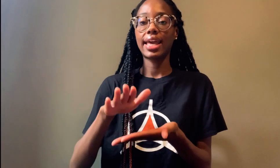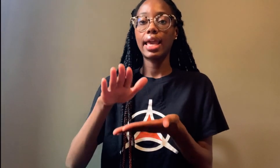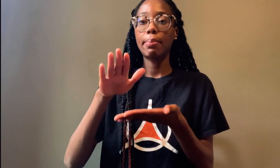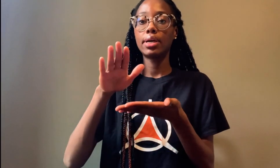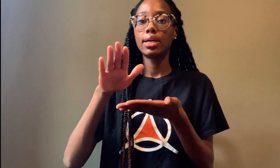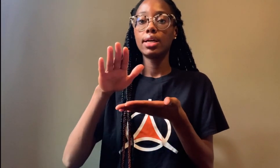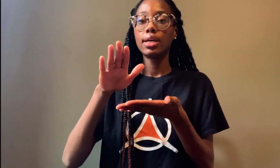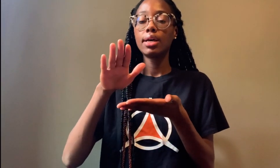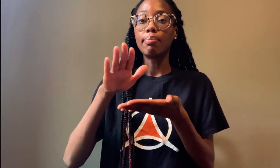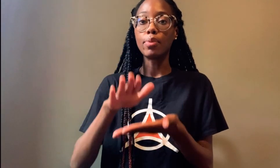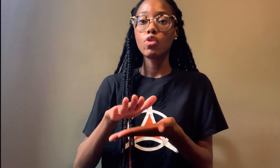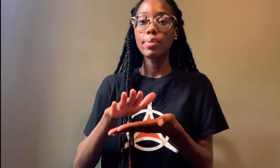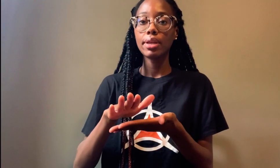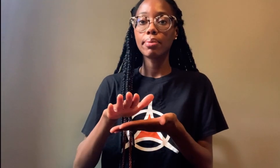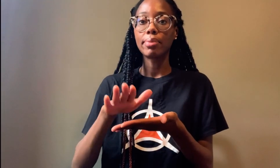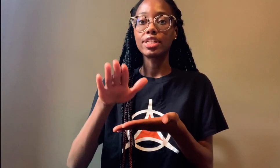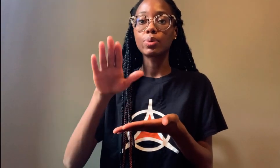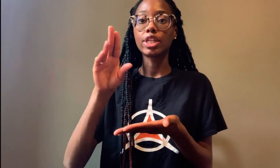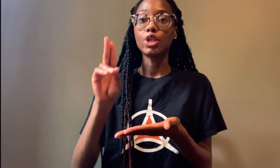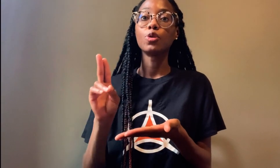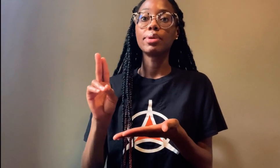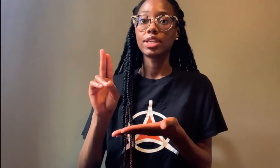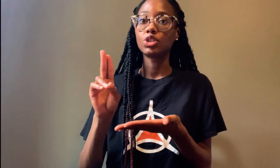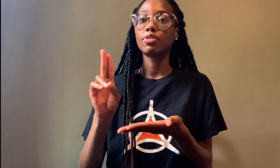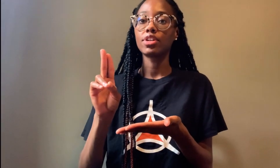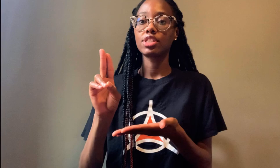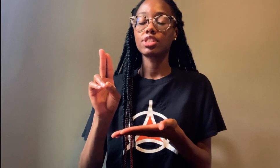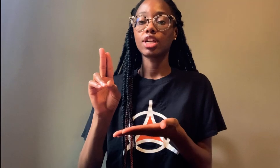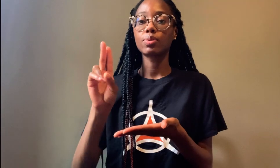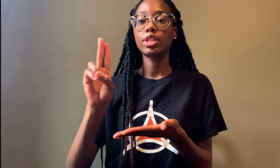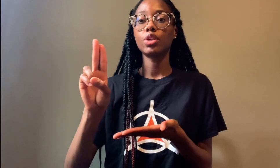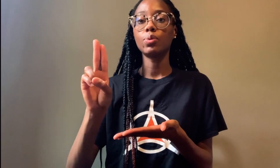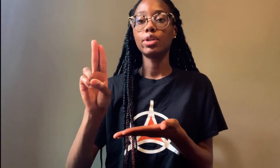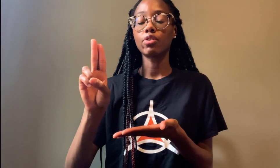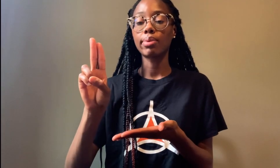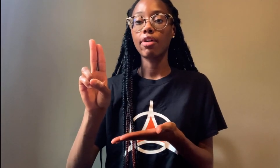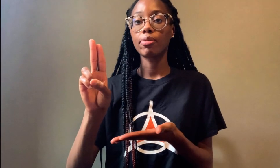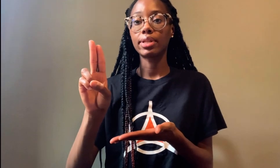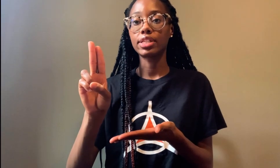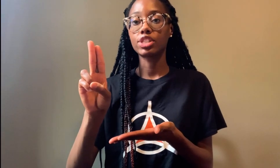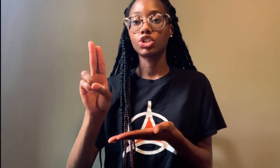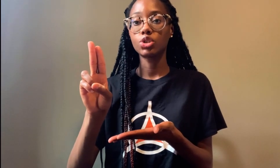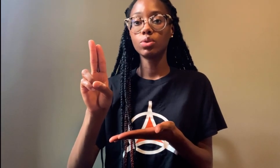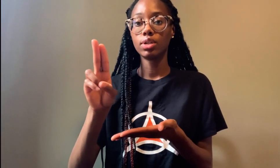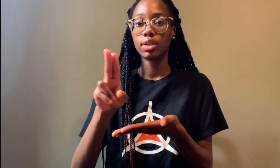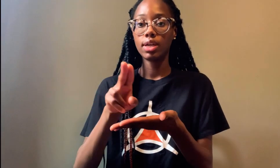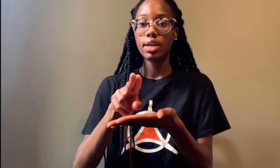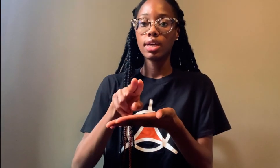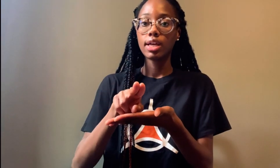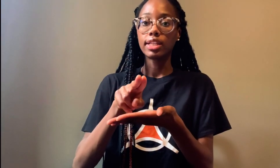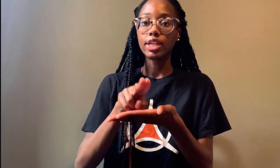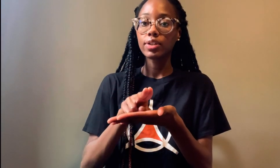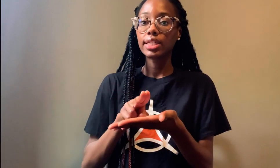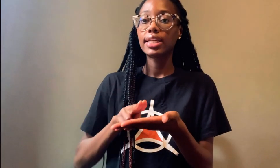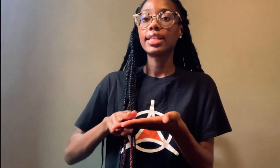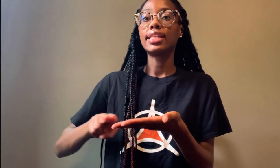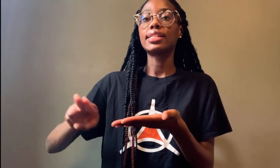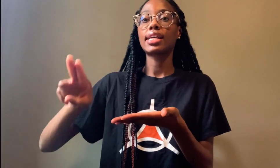same movement, but it's with a U because university starts with a U. We know from the alphabet this is U. Literally the